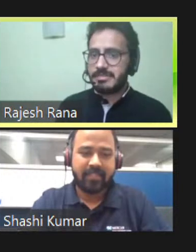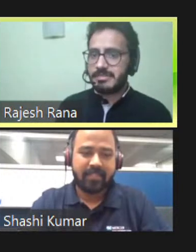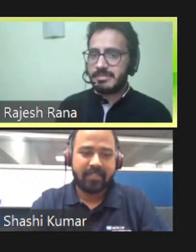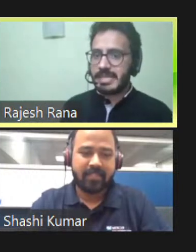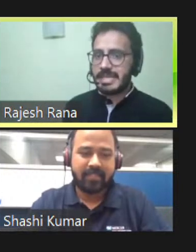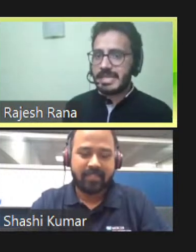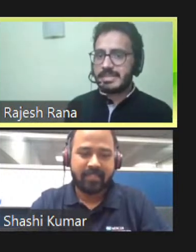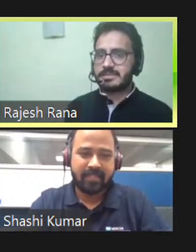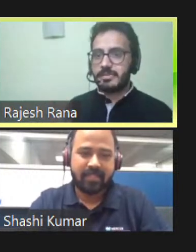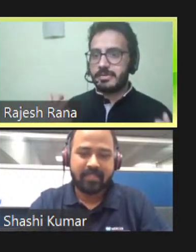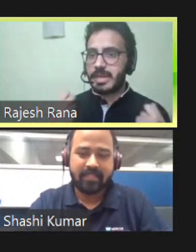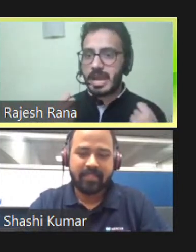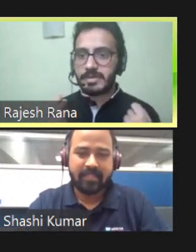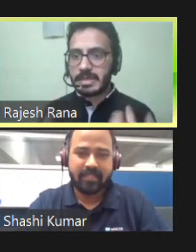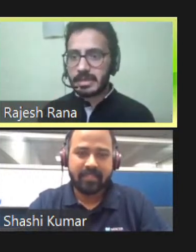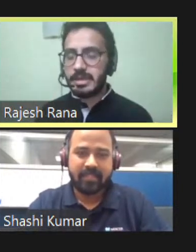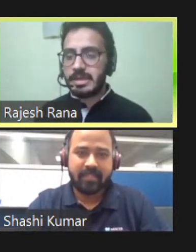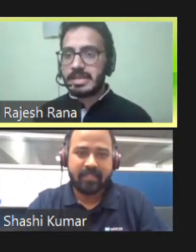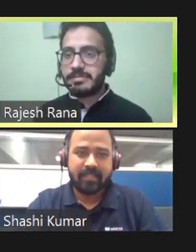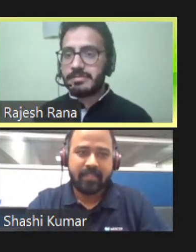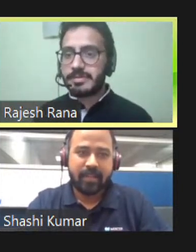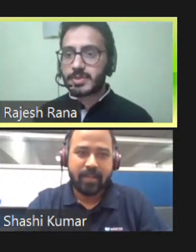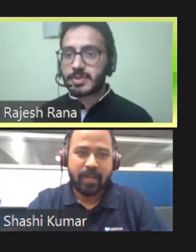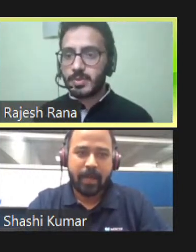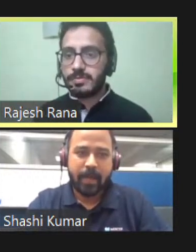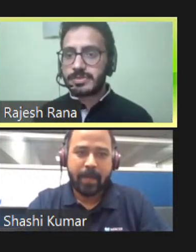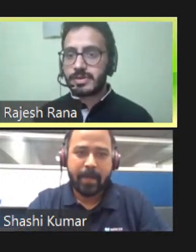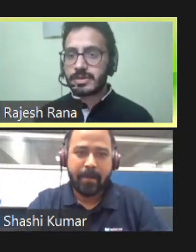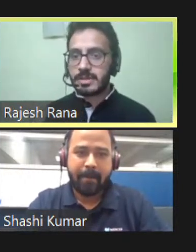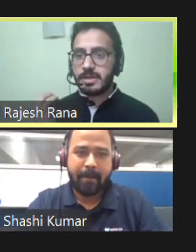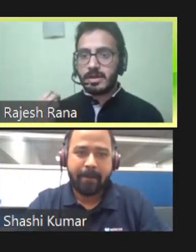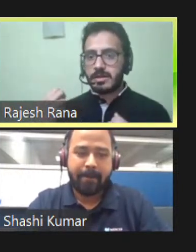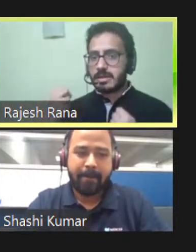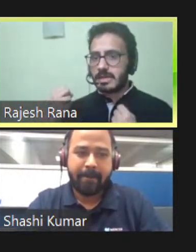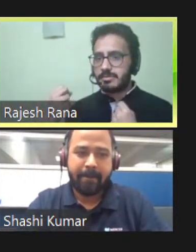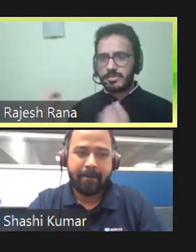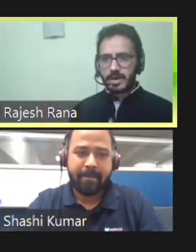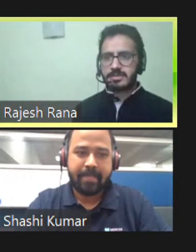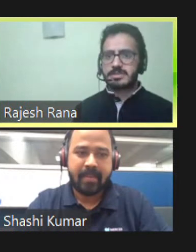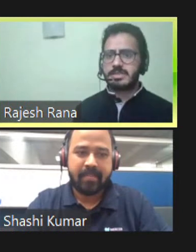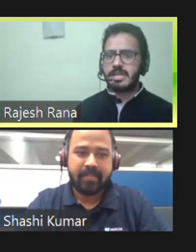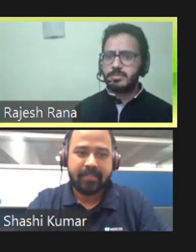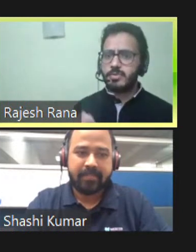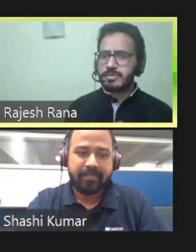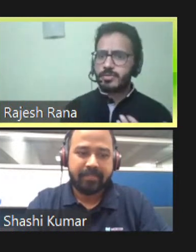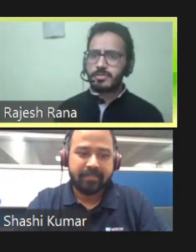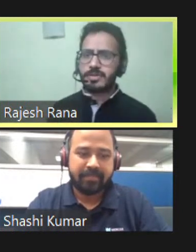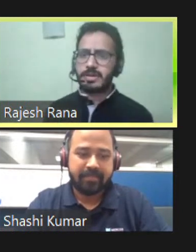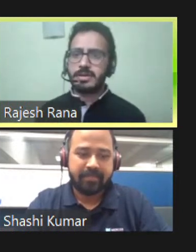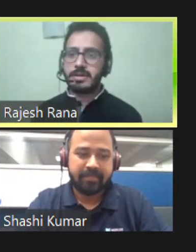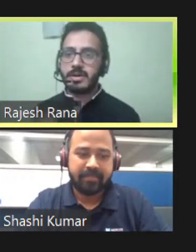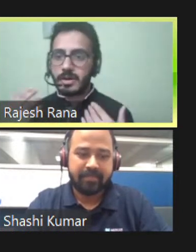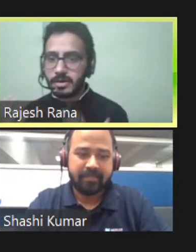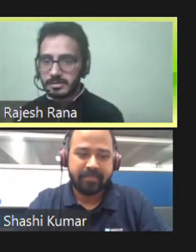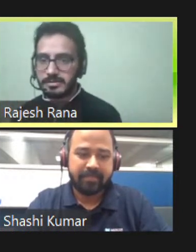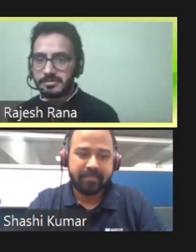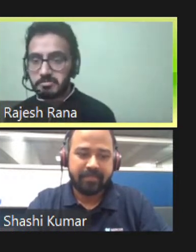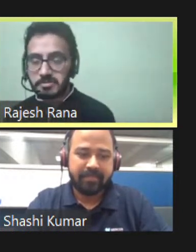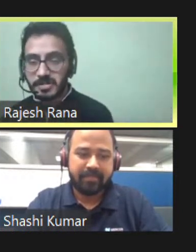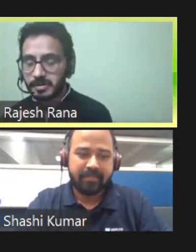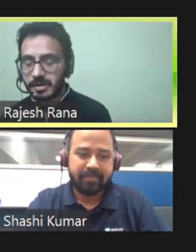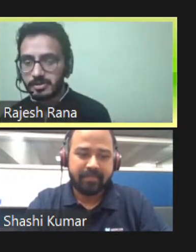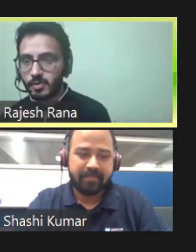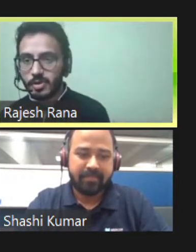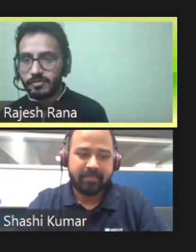in 70s, we have a deaf school which was in France. Then moving forward,